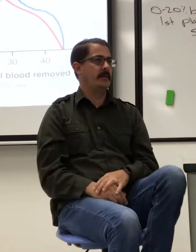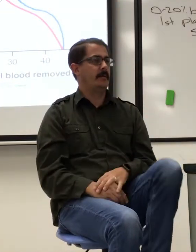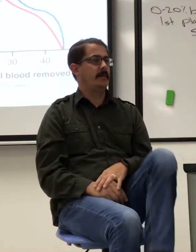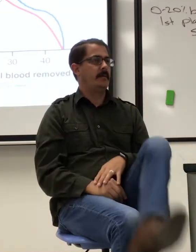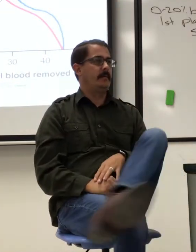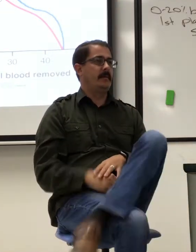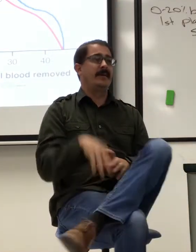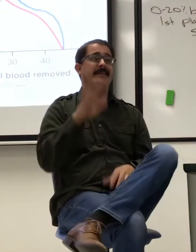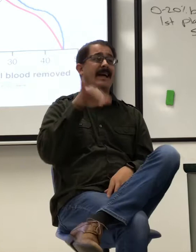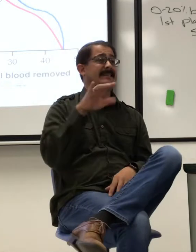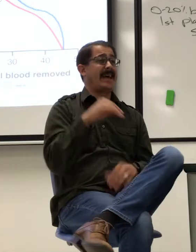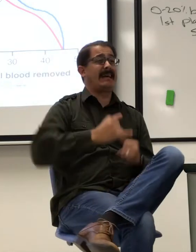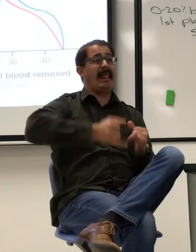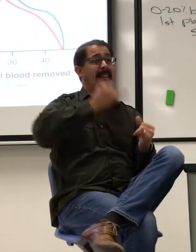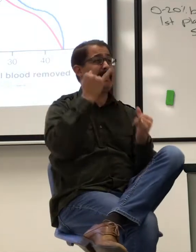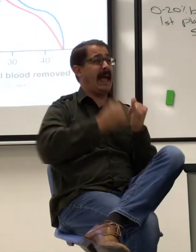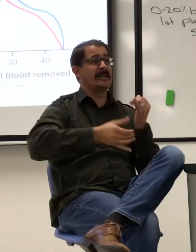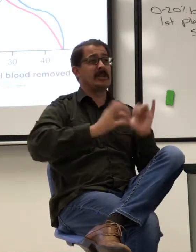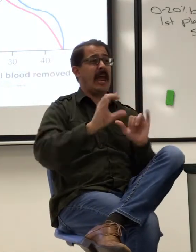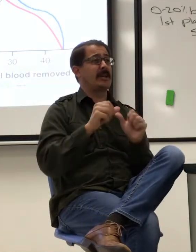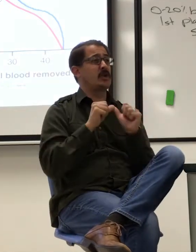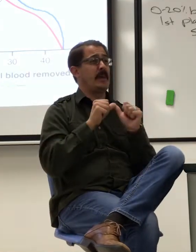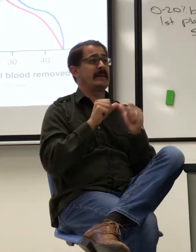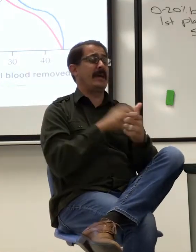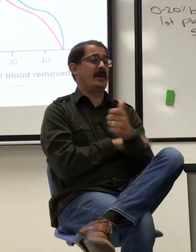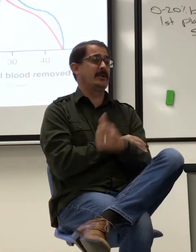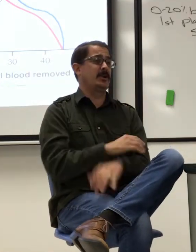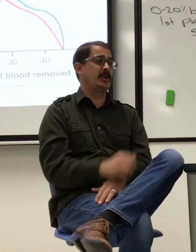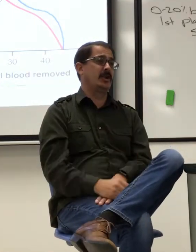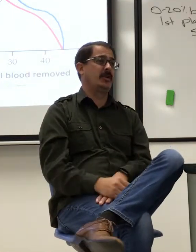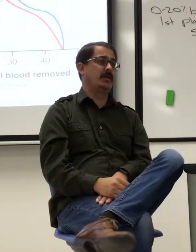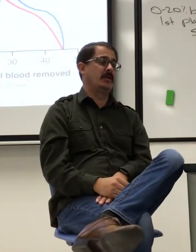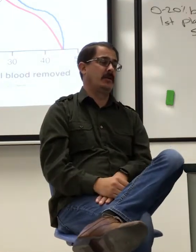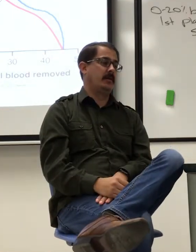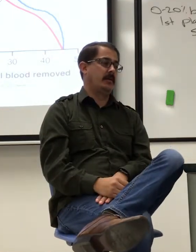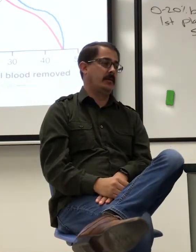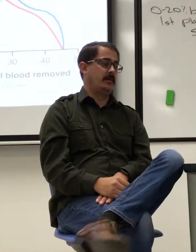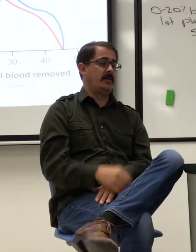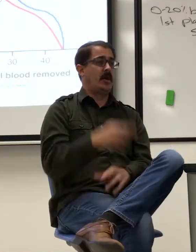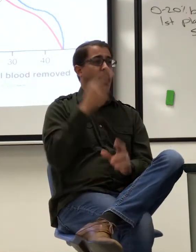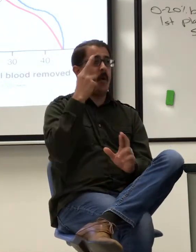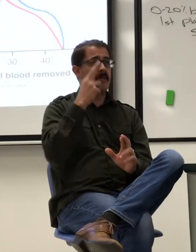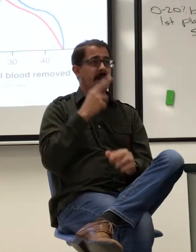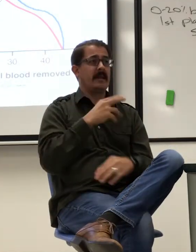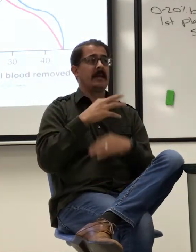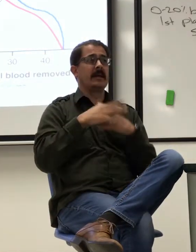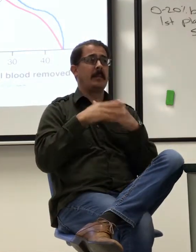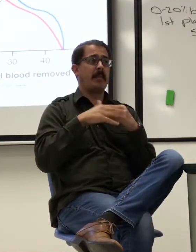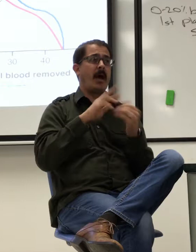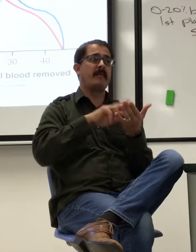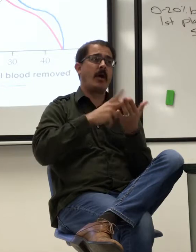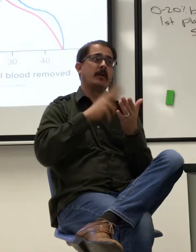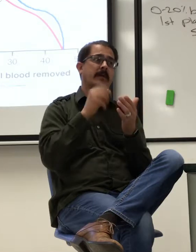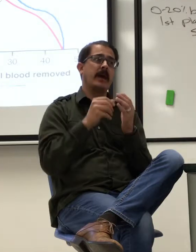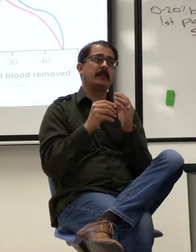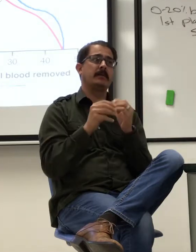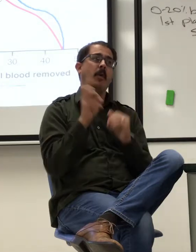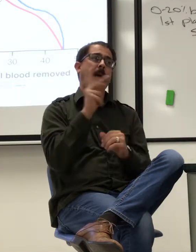This is like a last-ditch effort to maintain pressure. Hopefully, blood volume can be restored.